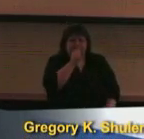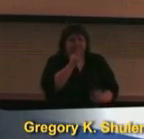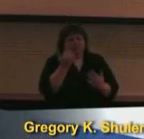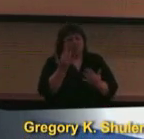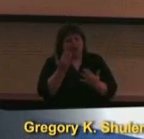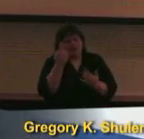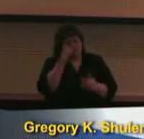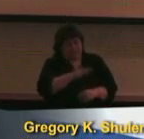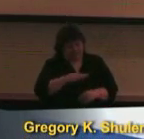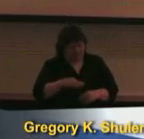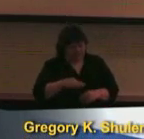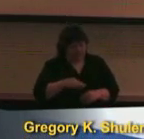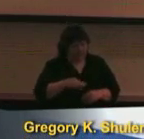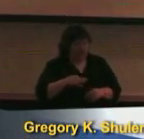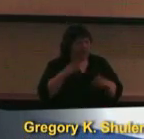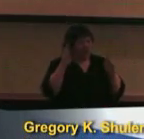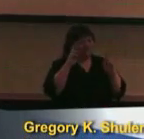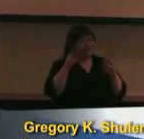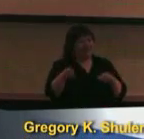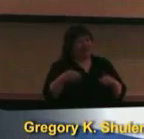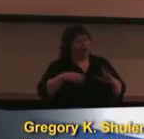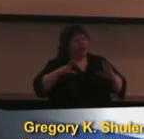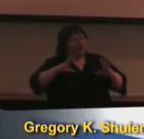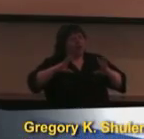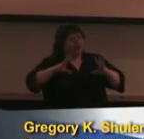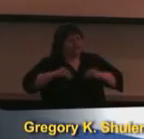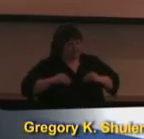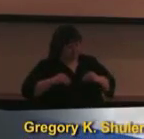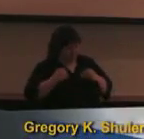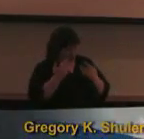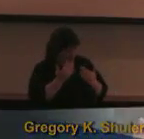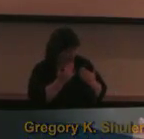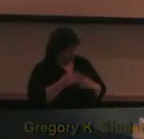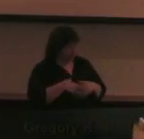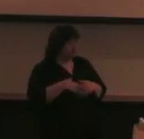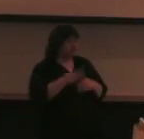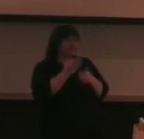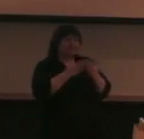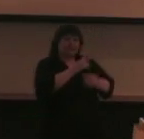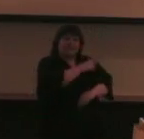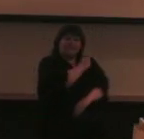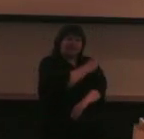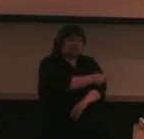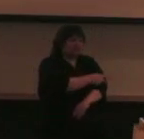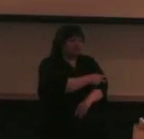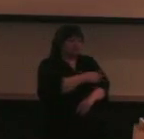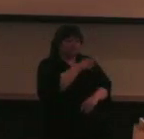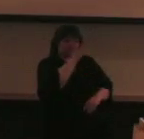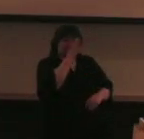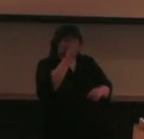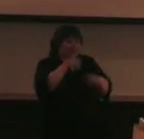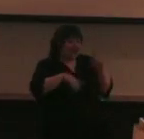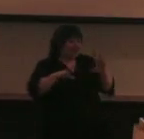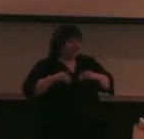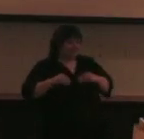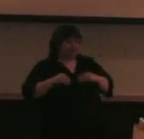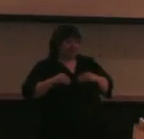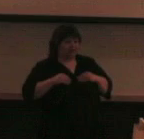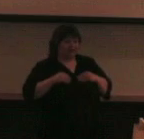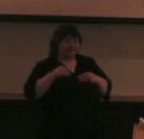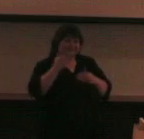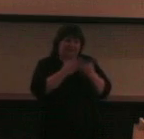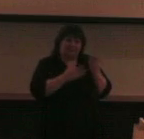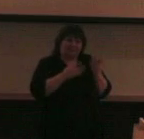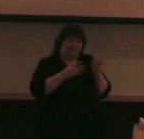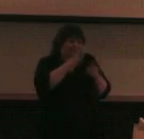to be available. Hopefully they can get to the accept skills, that they can be able to do that. Some of our patients have never gotten there, probably will never get